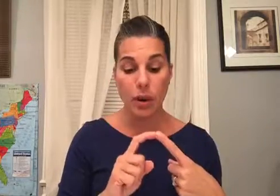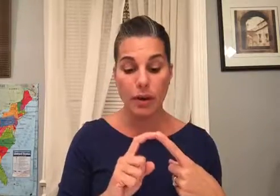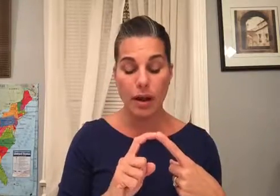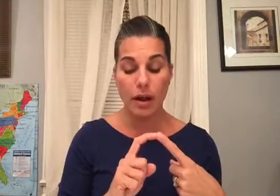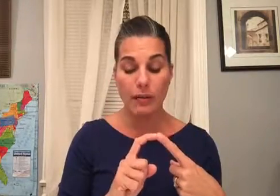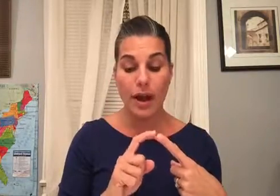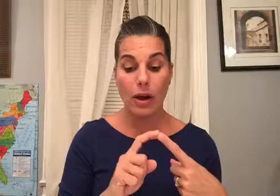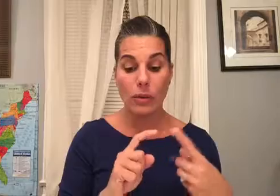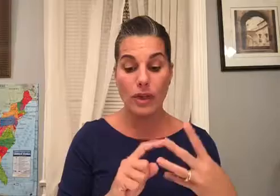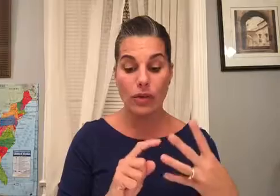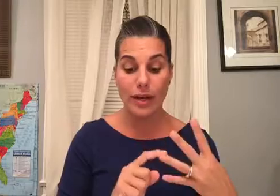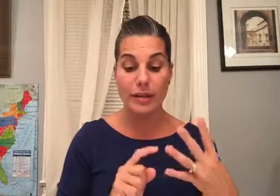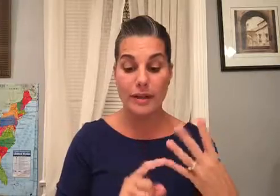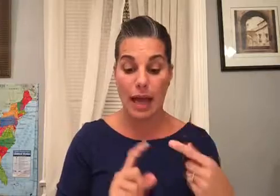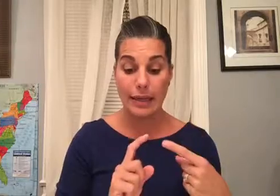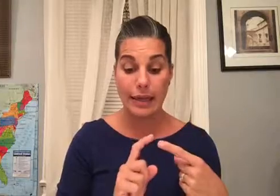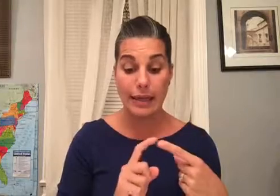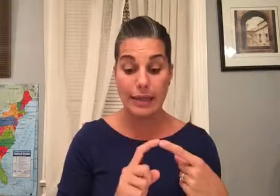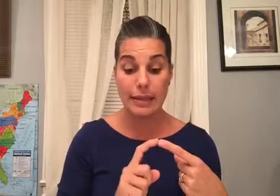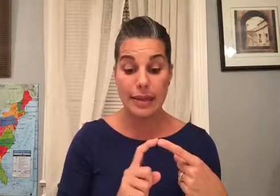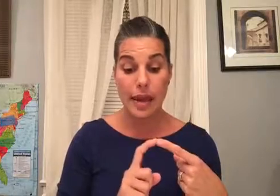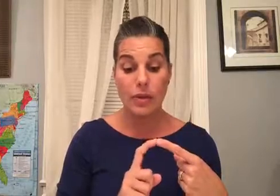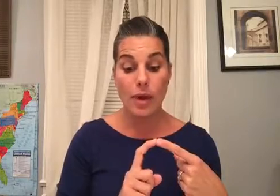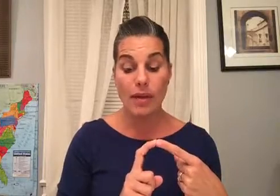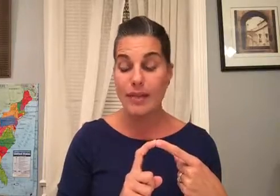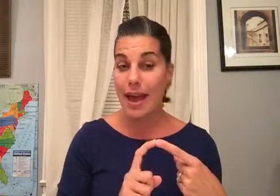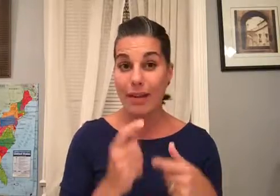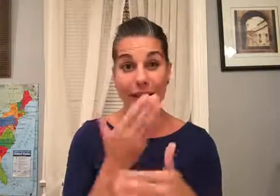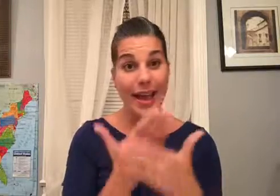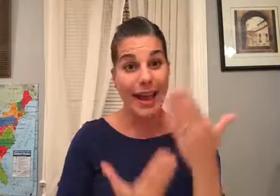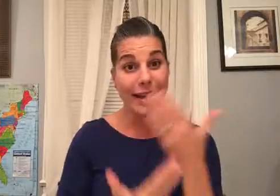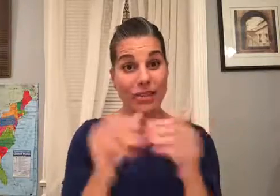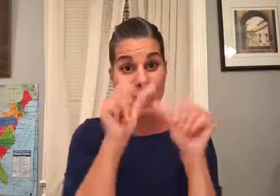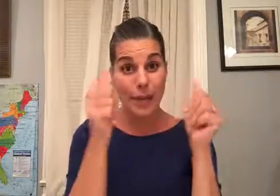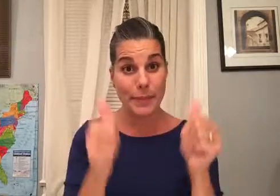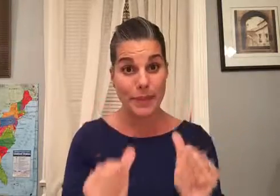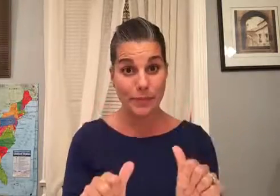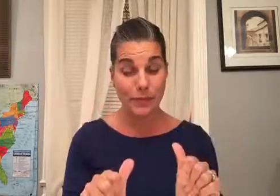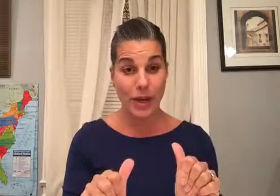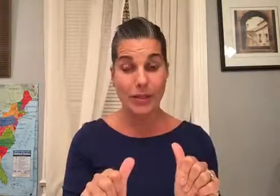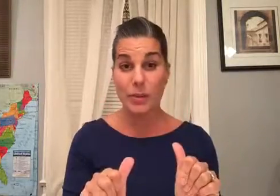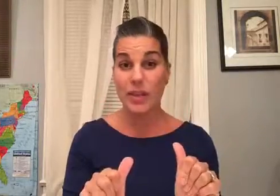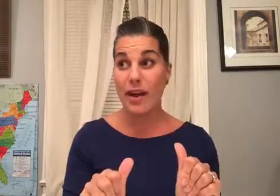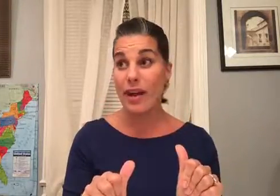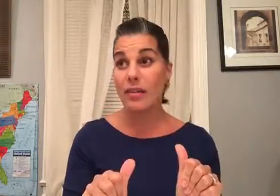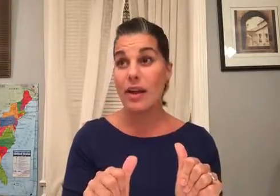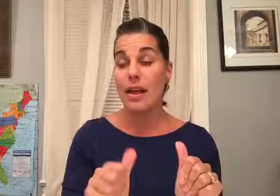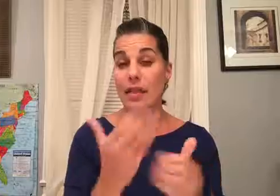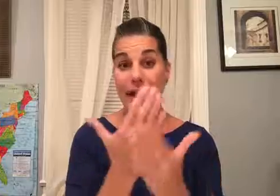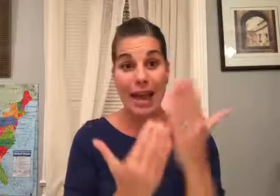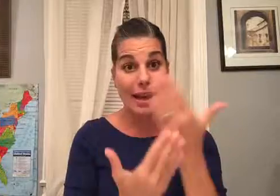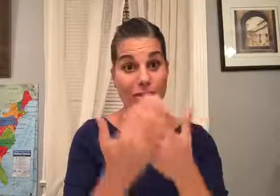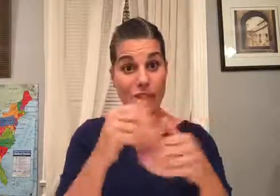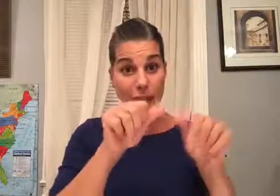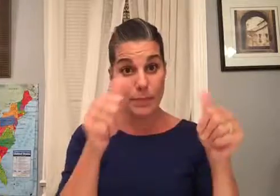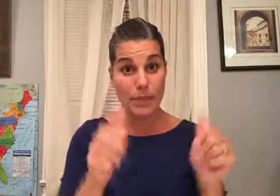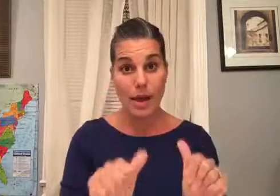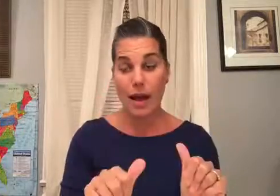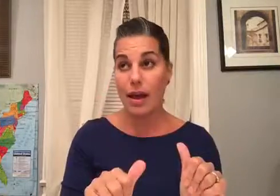part of how we create a sign is you have to have hand shapes, right? So we either have the hand shapes